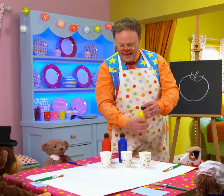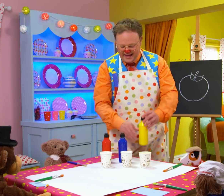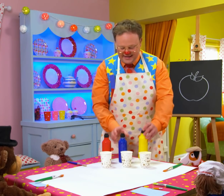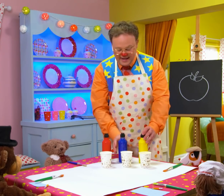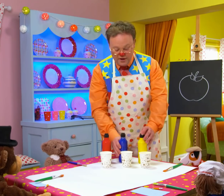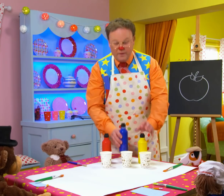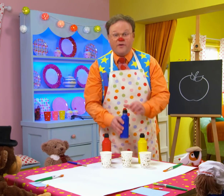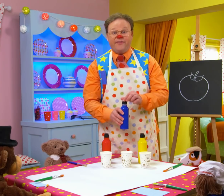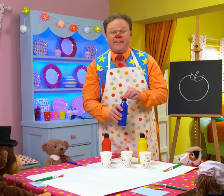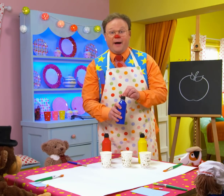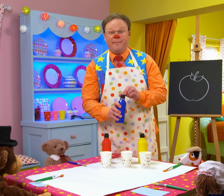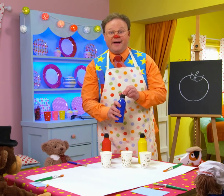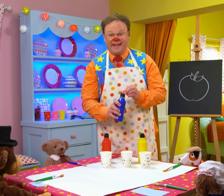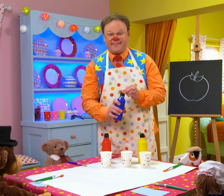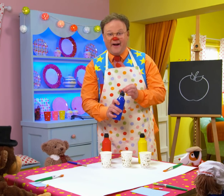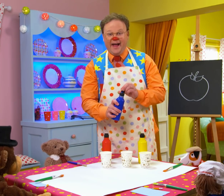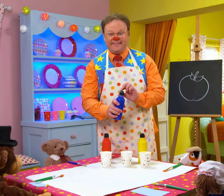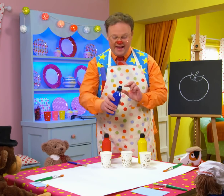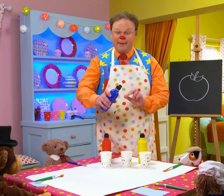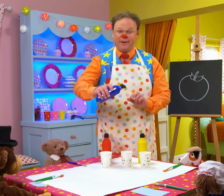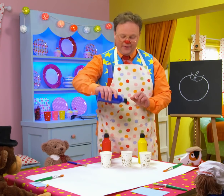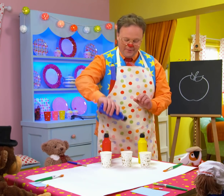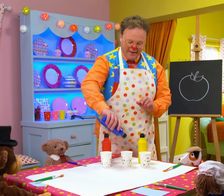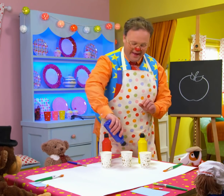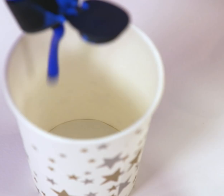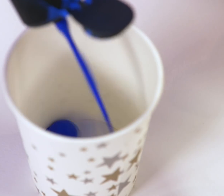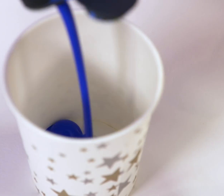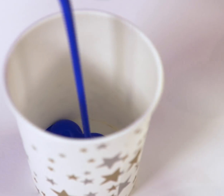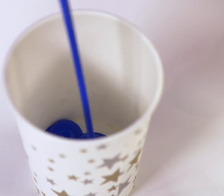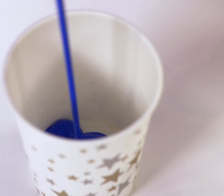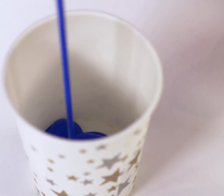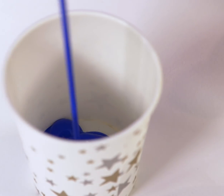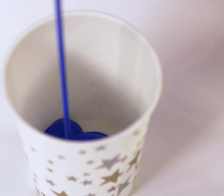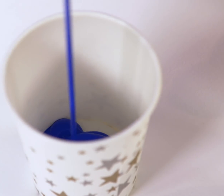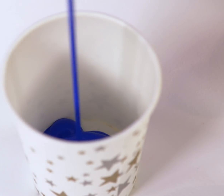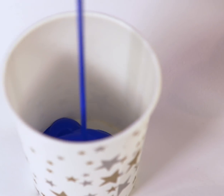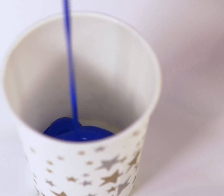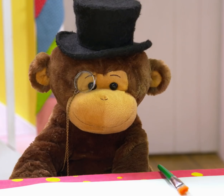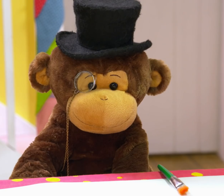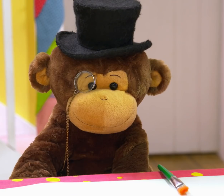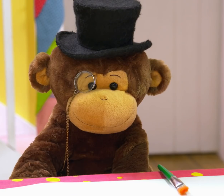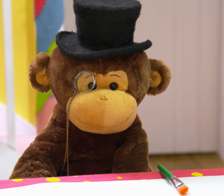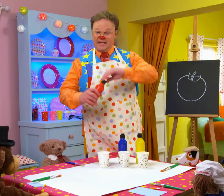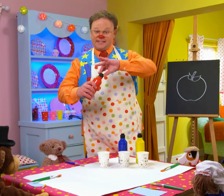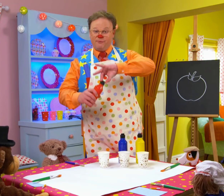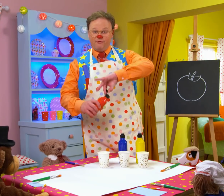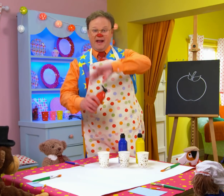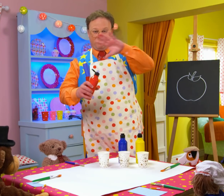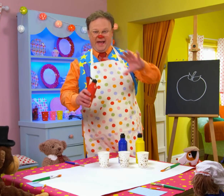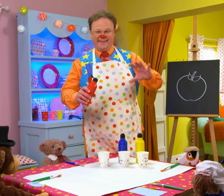And we've got some, that's right, blue paint. Finally, we have some red paint.